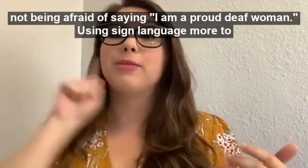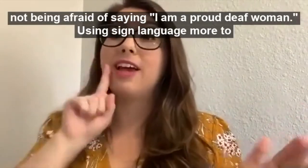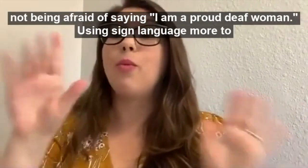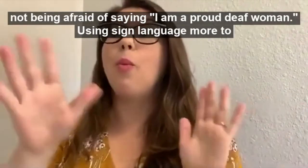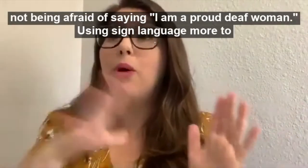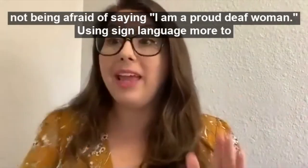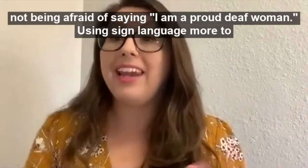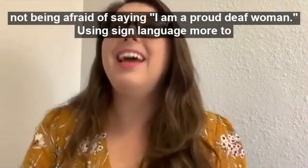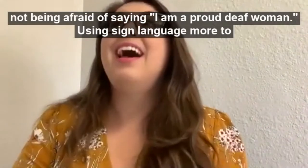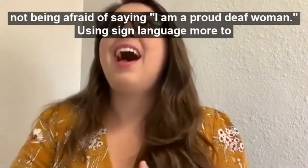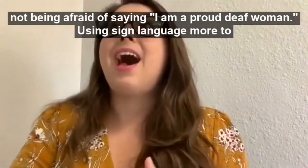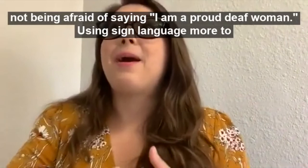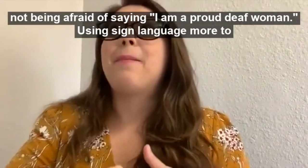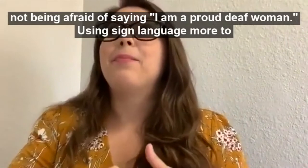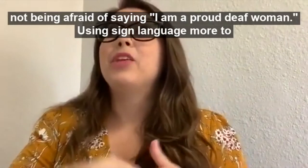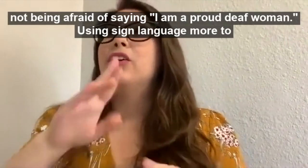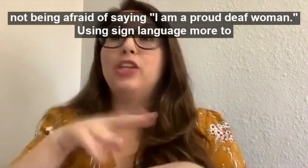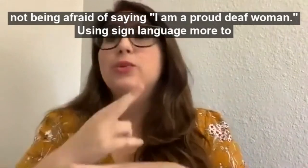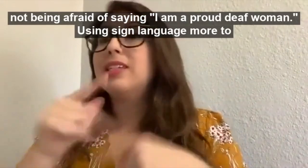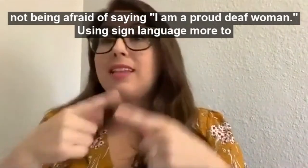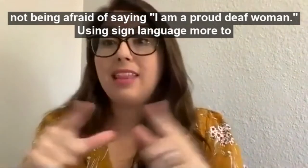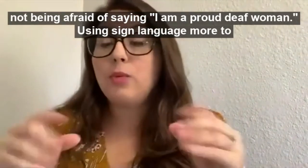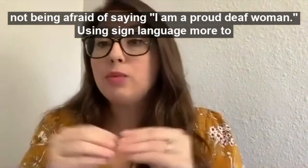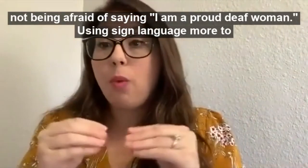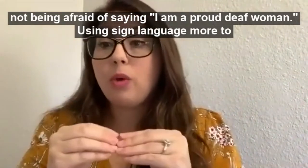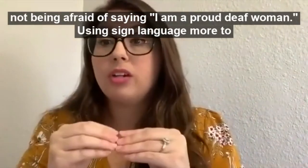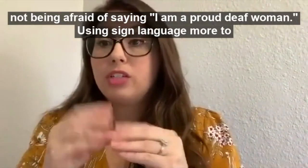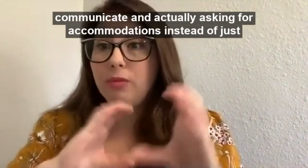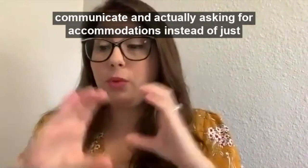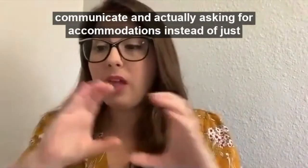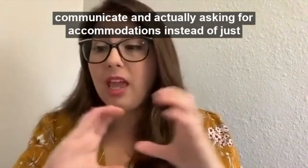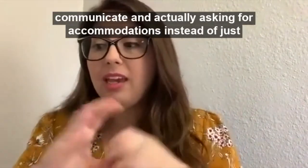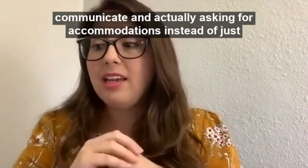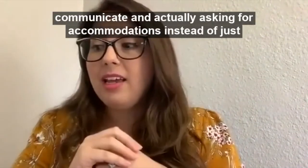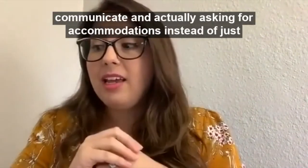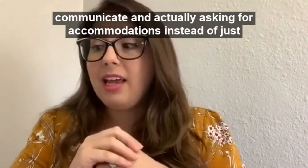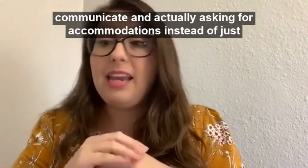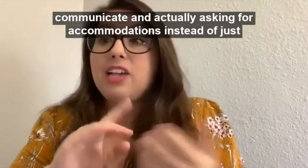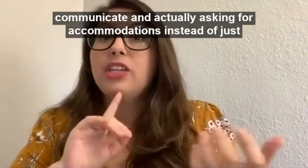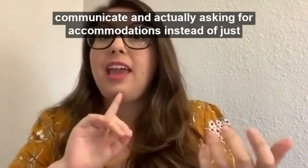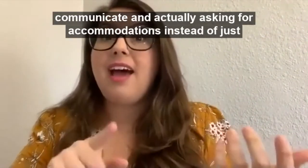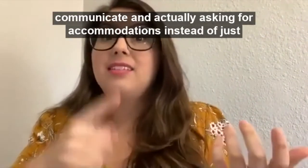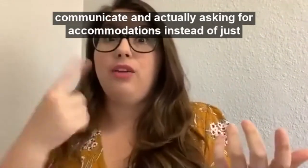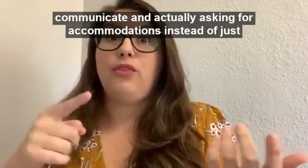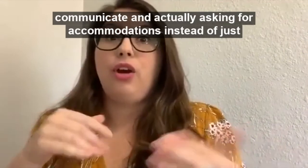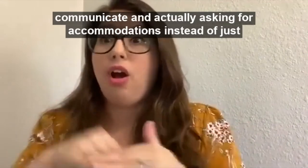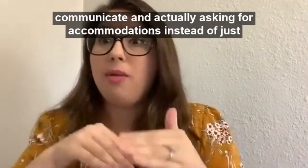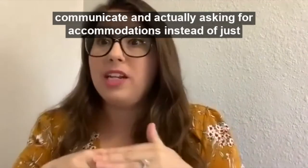deaf woman, using sign language more to communicate, and actually asking for